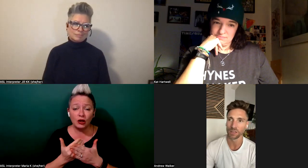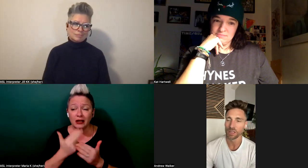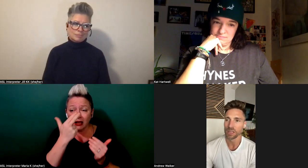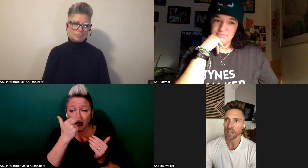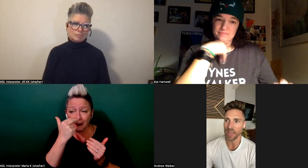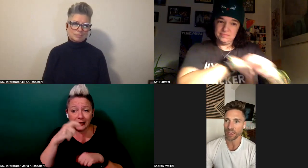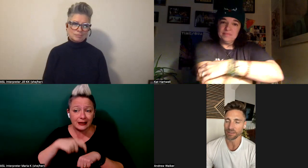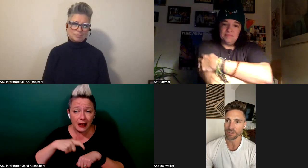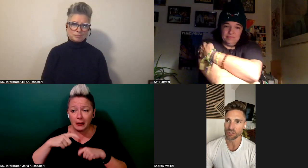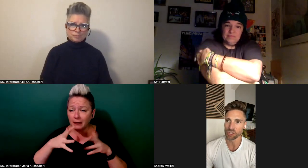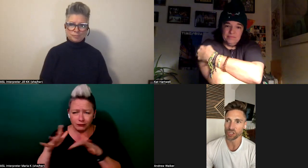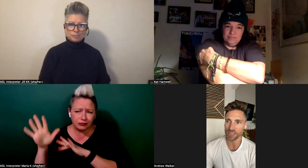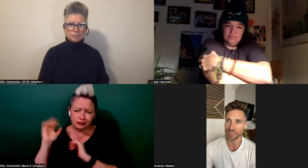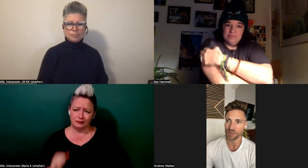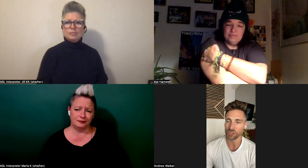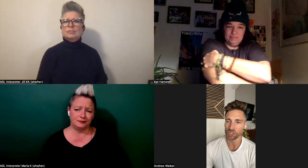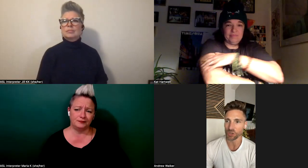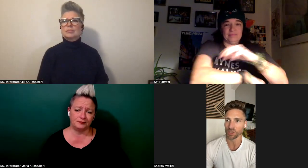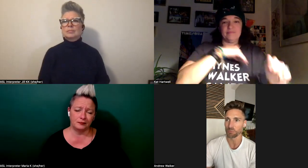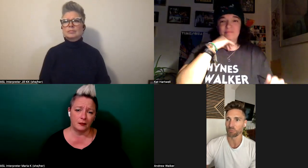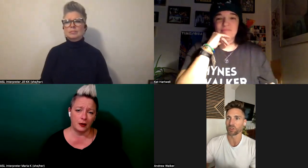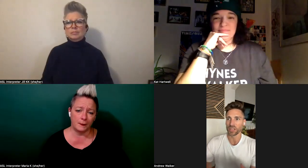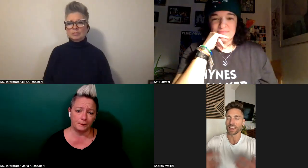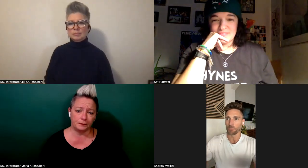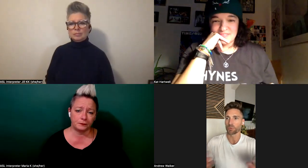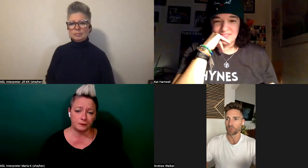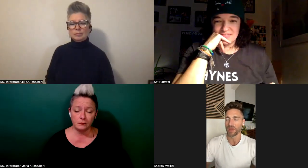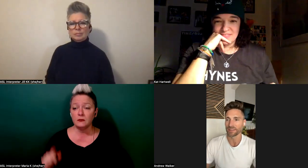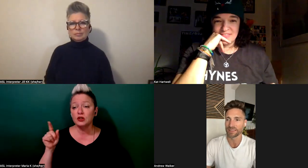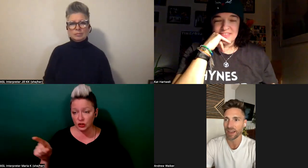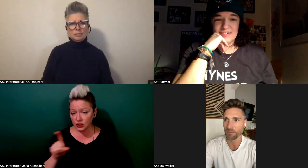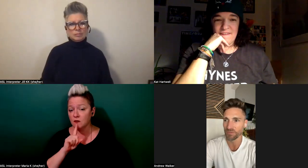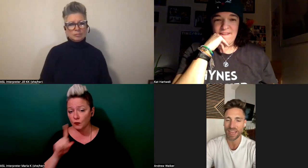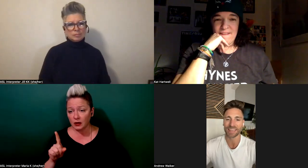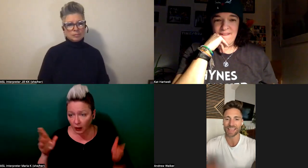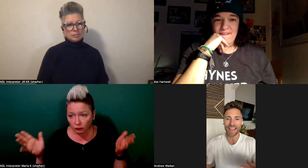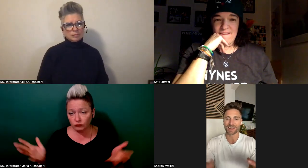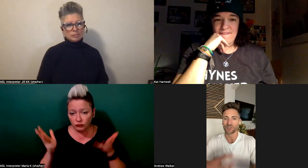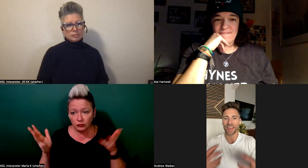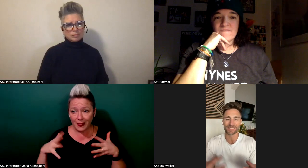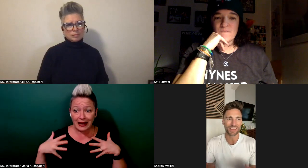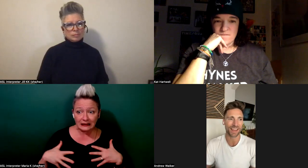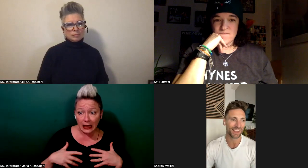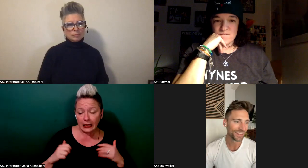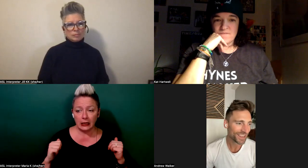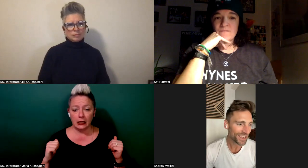as well. And she really played up that the anxiety or